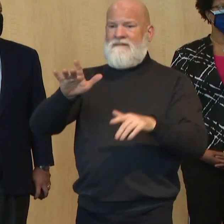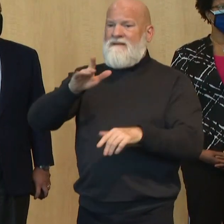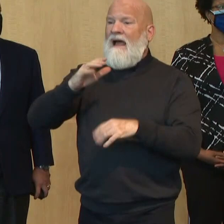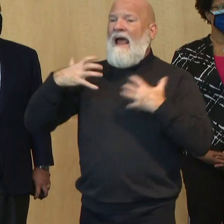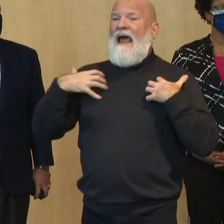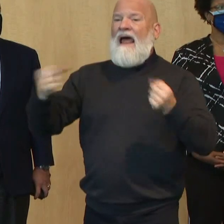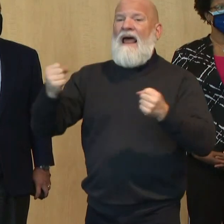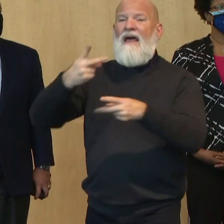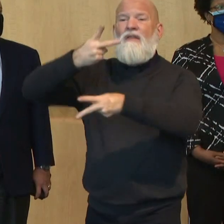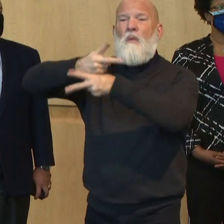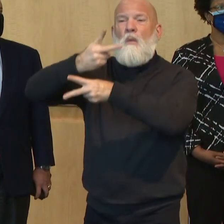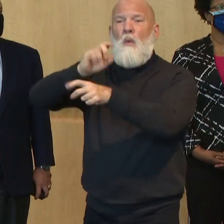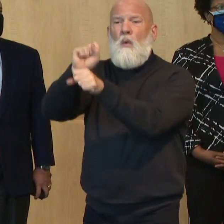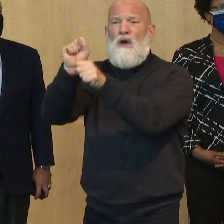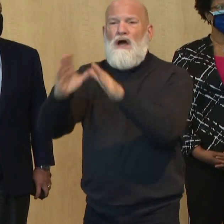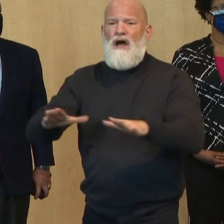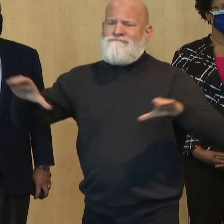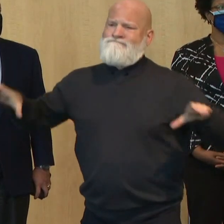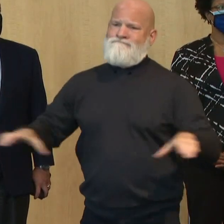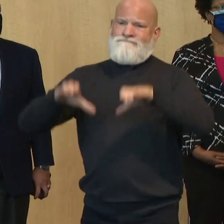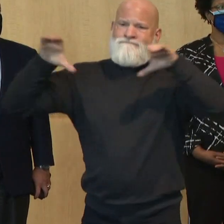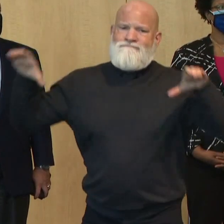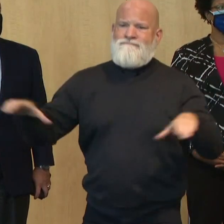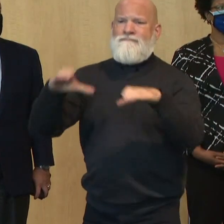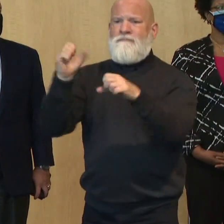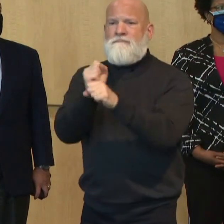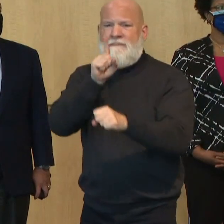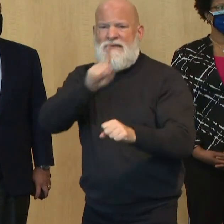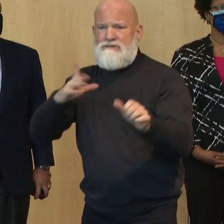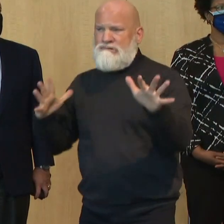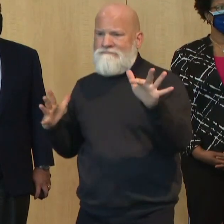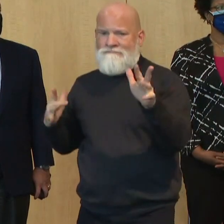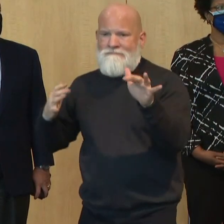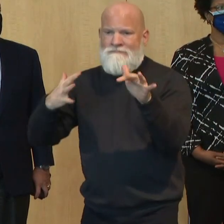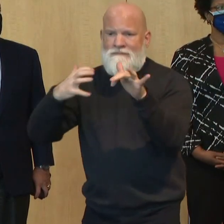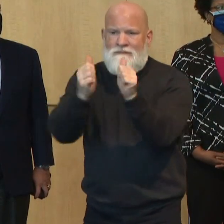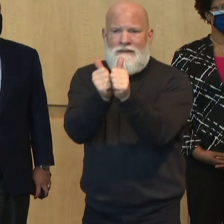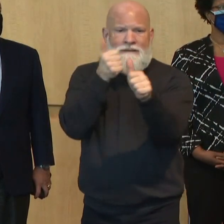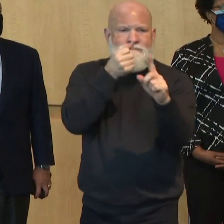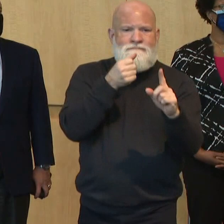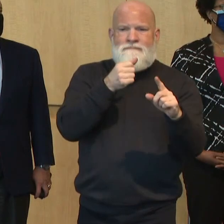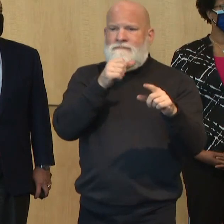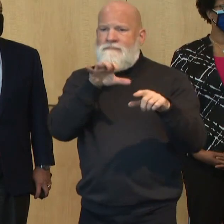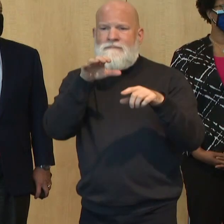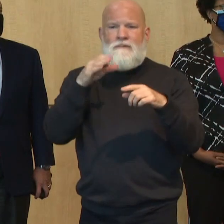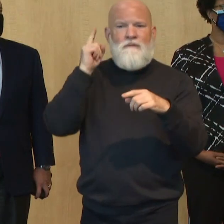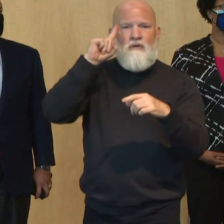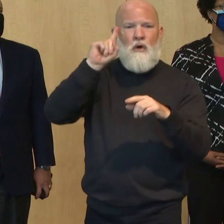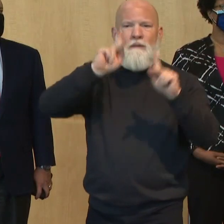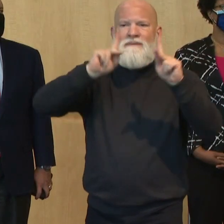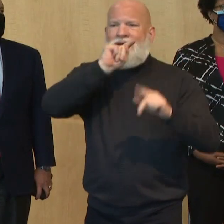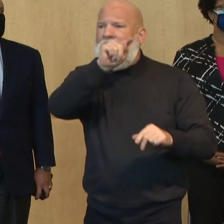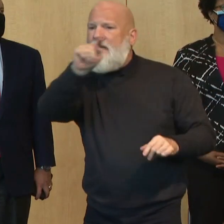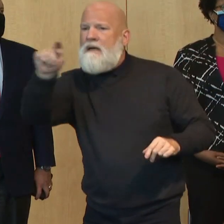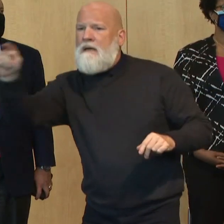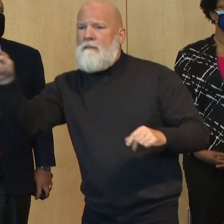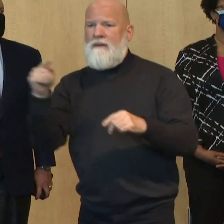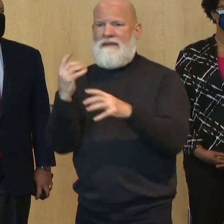can every day to give every shot that we got to those that are in the 1A